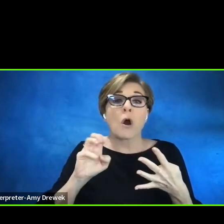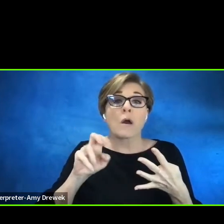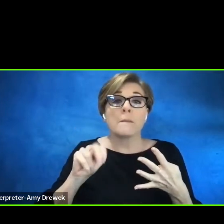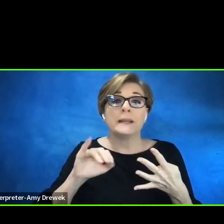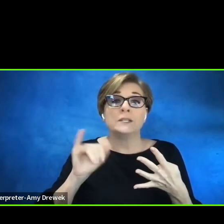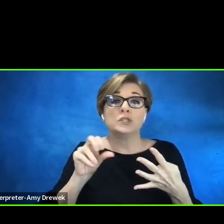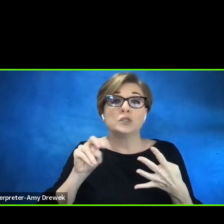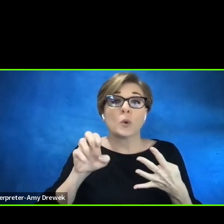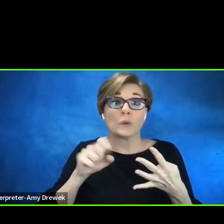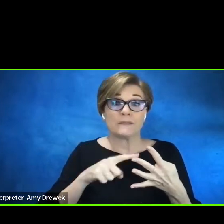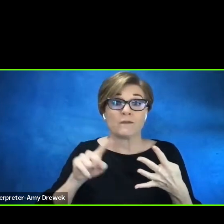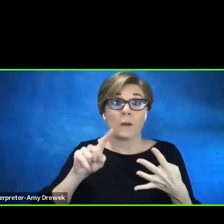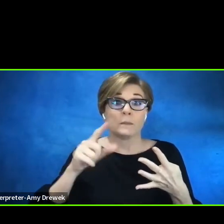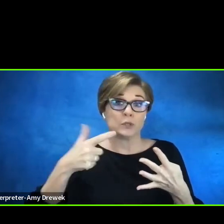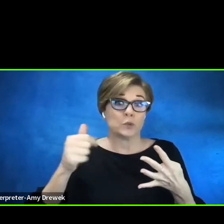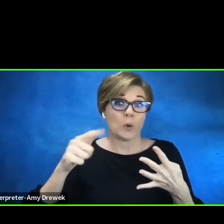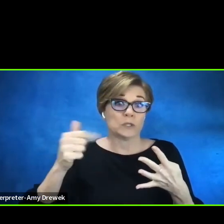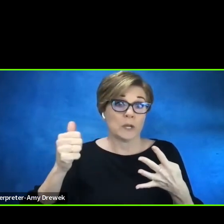Georgia,